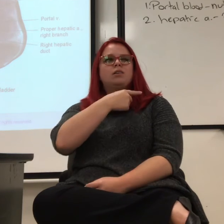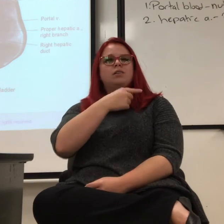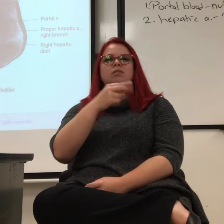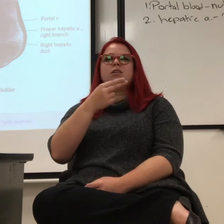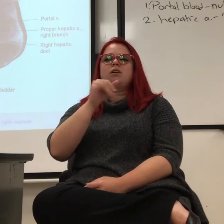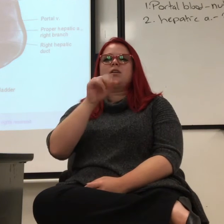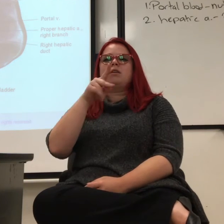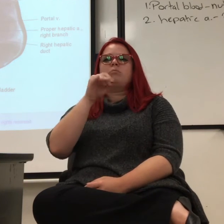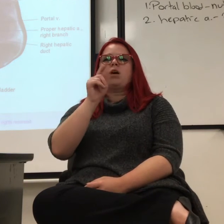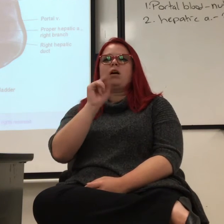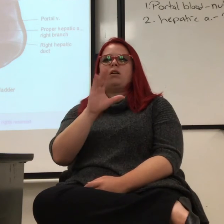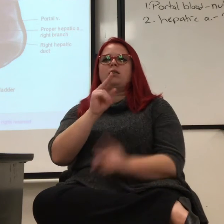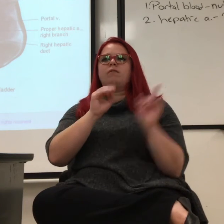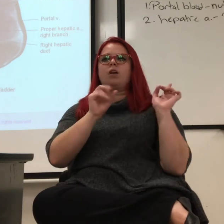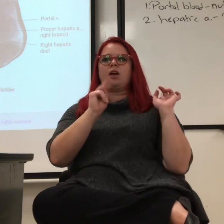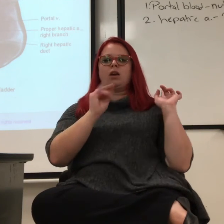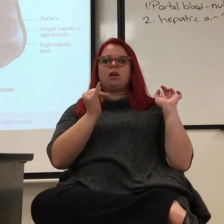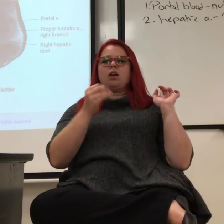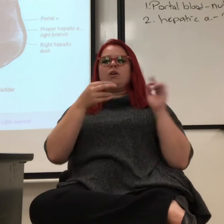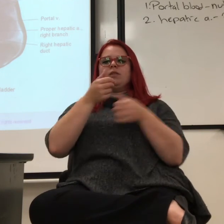Here's inferior vena cava,